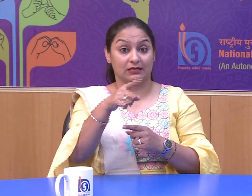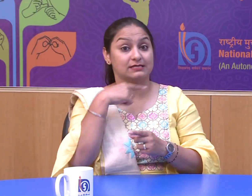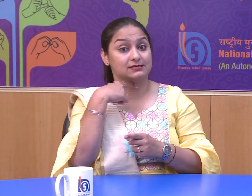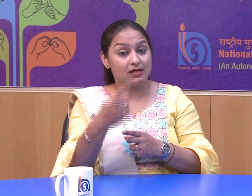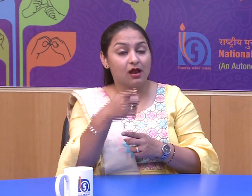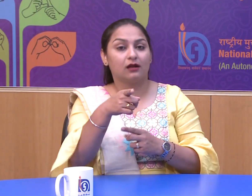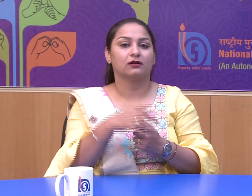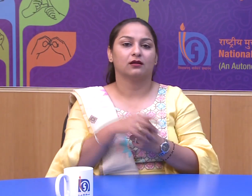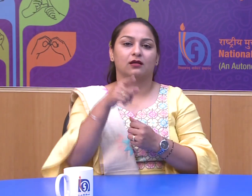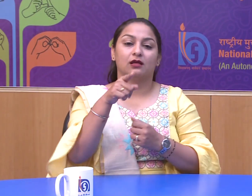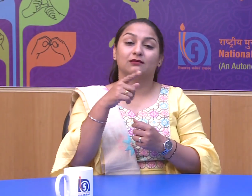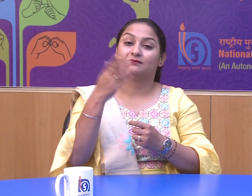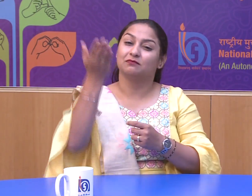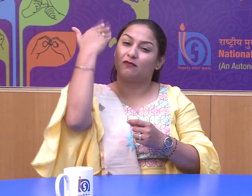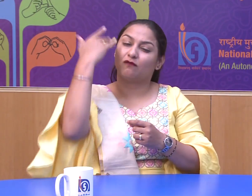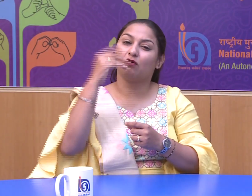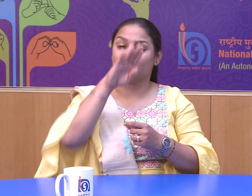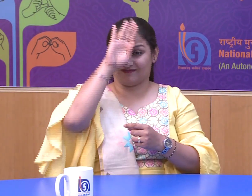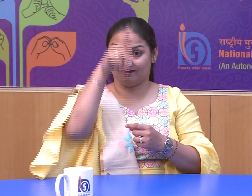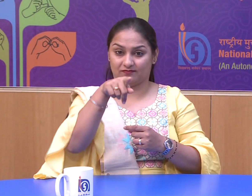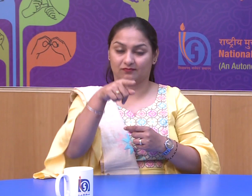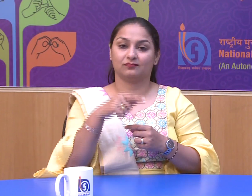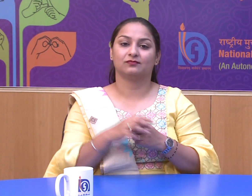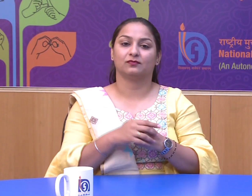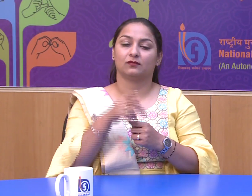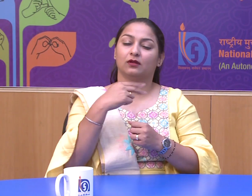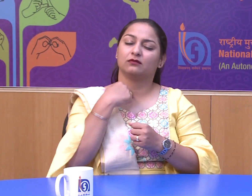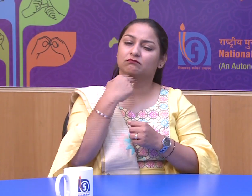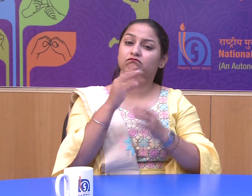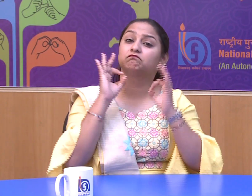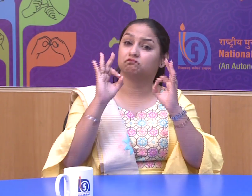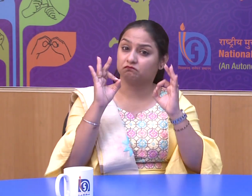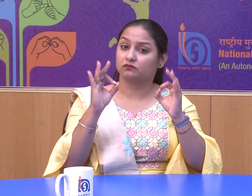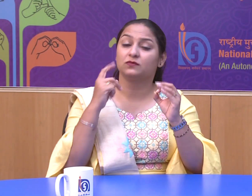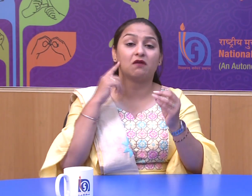that Shahjahan himself was a quite good singer.